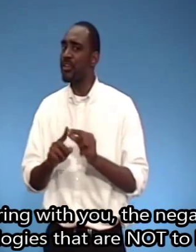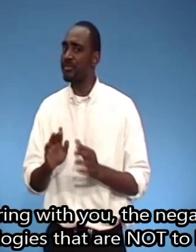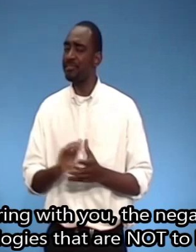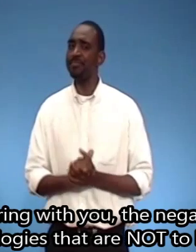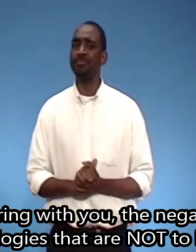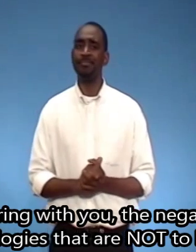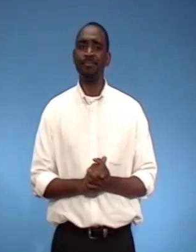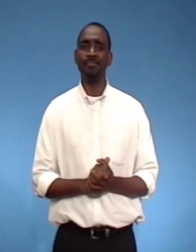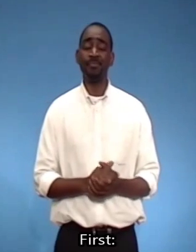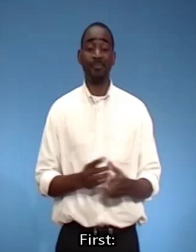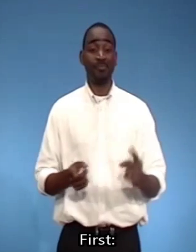First,